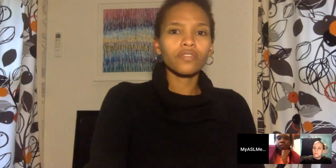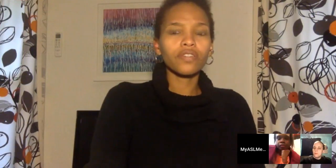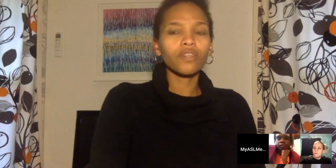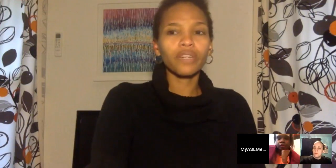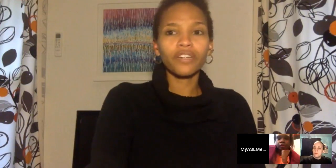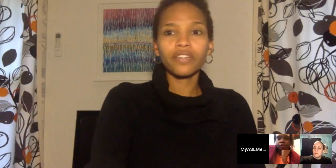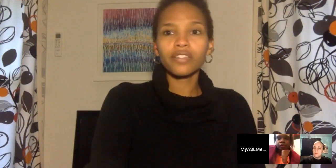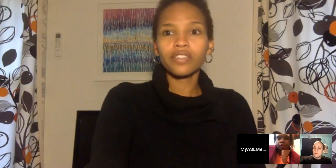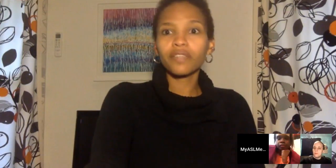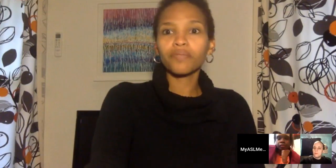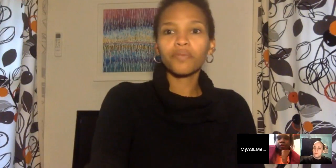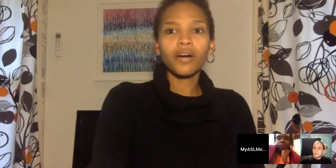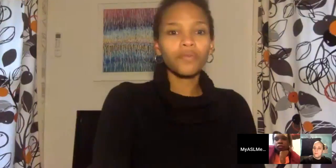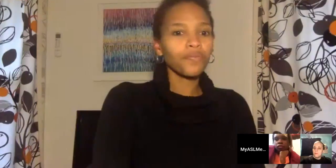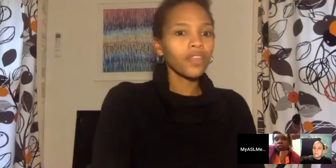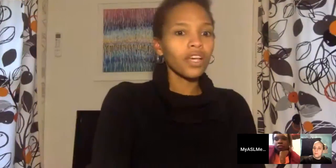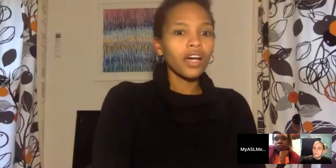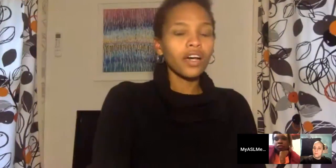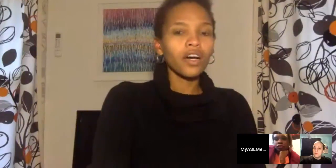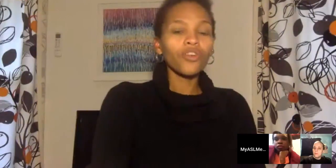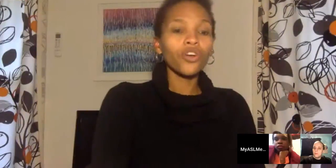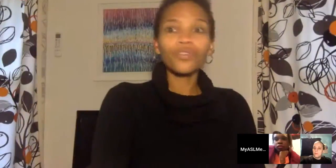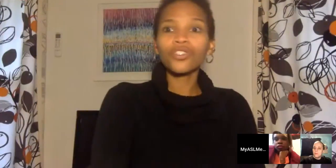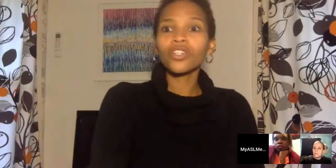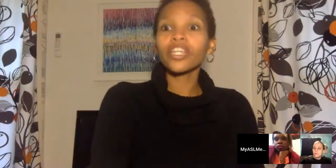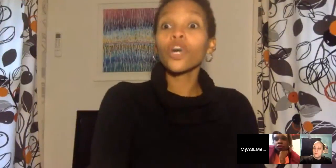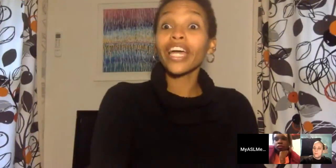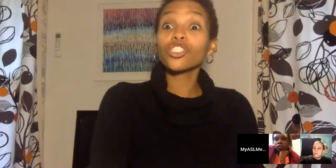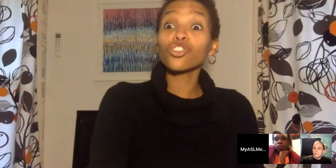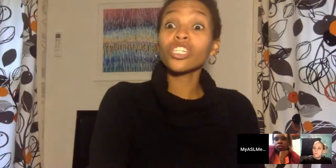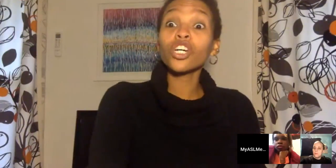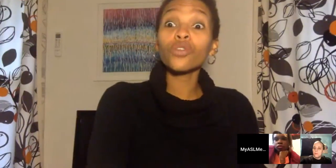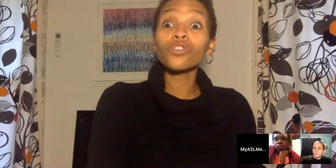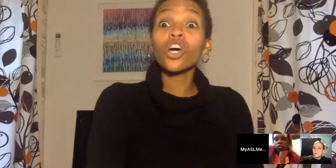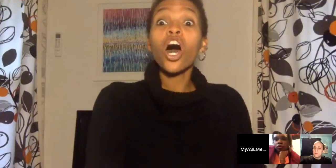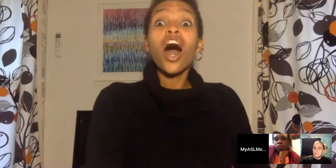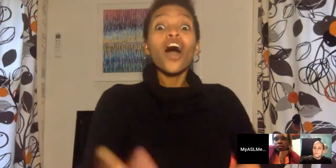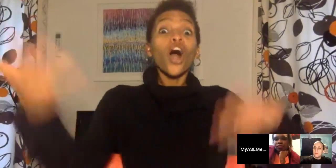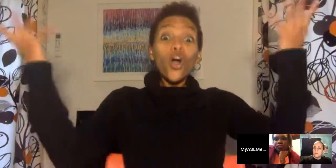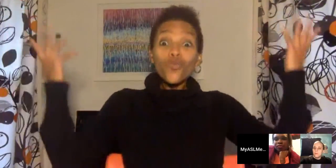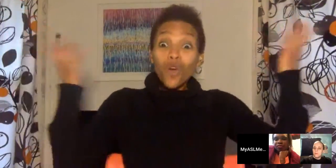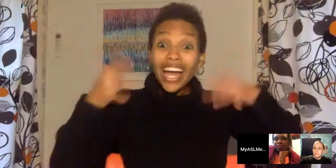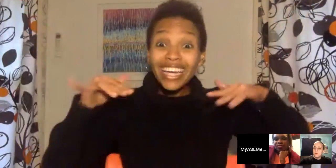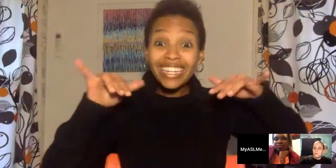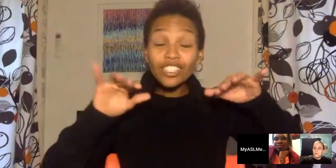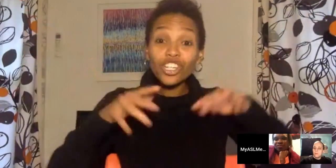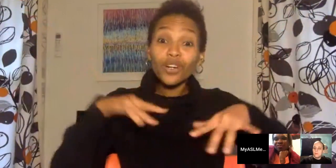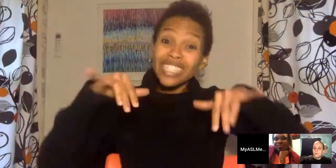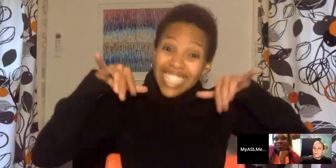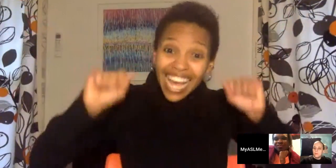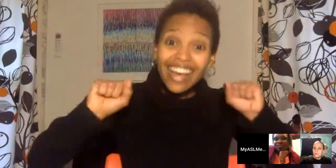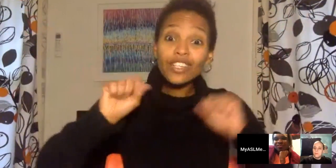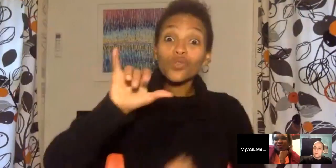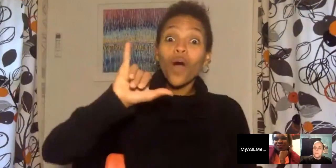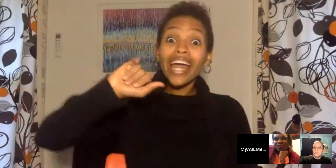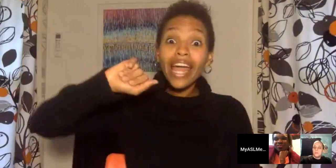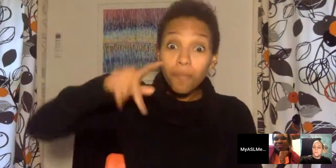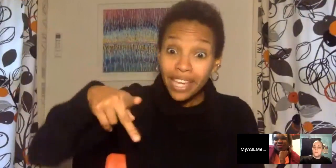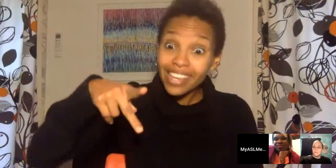oh my goodness, oh no, we're still in it. Okay, so she goes, oh right. She goes, yes,